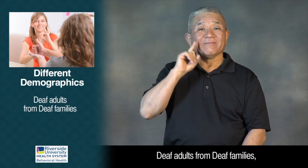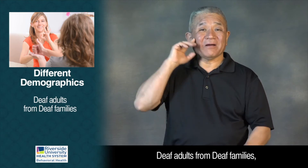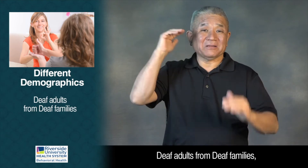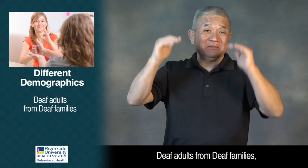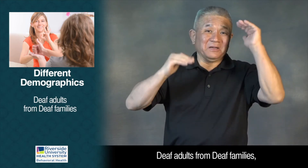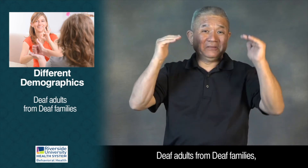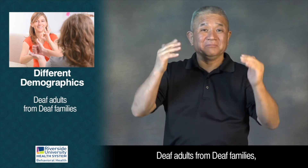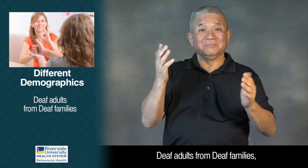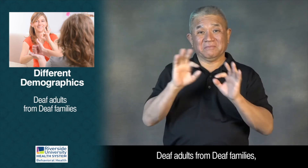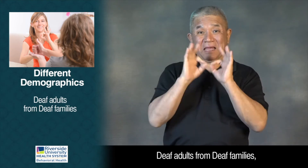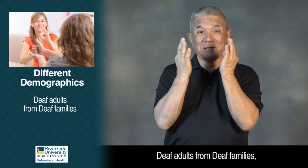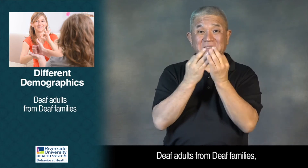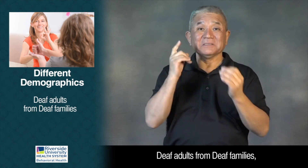Deaf adults from deaf families.